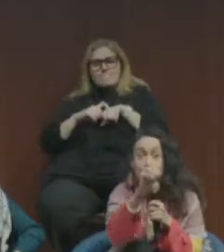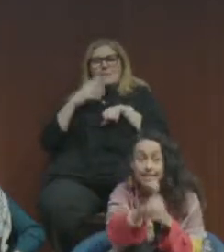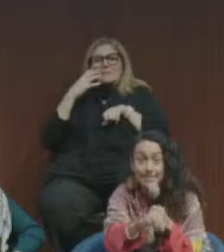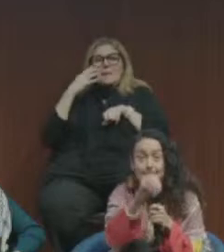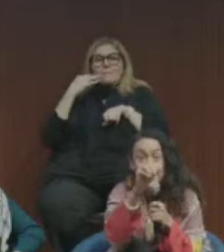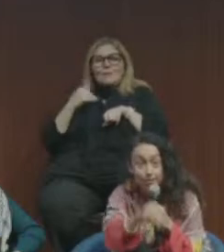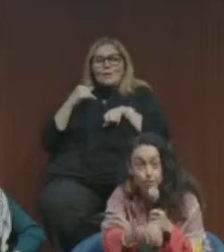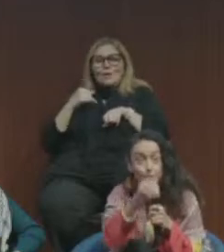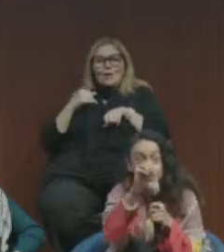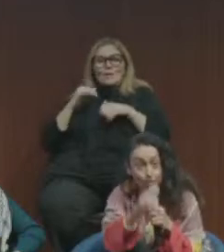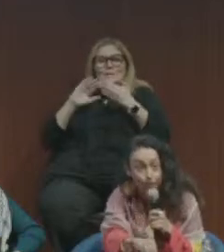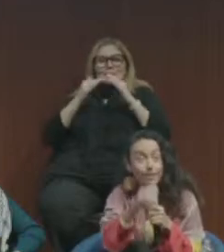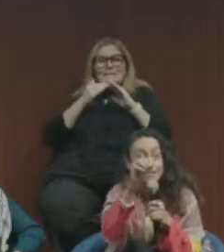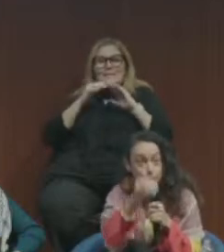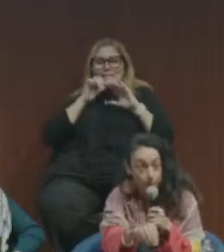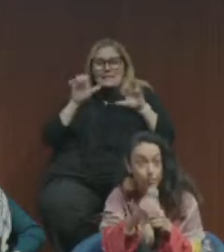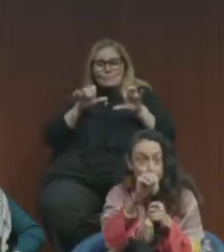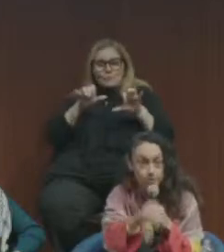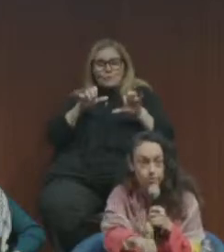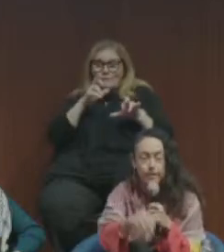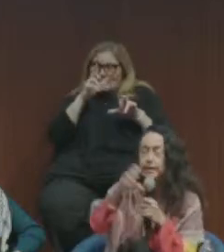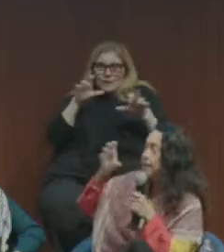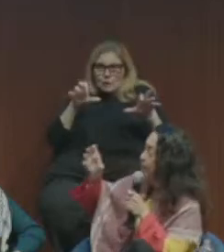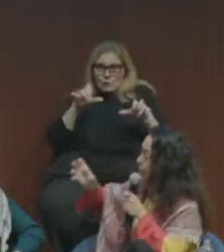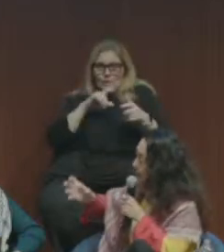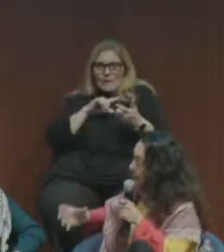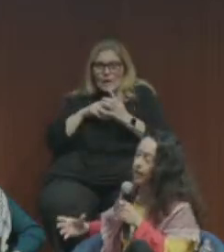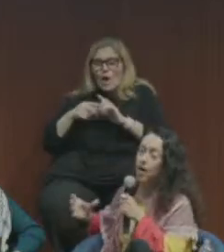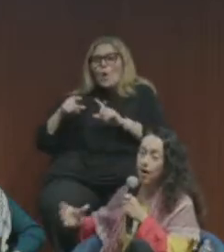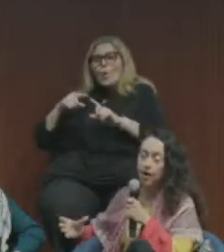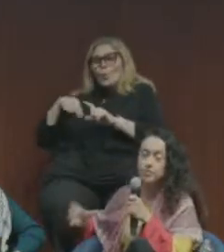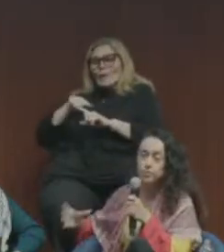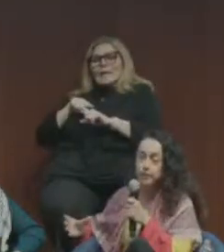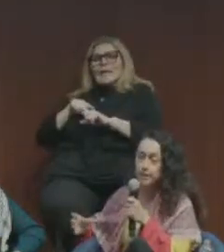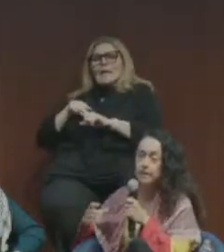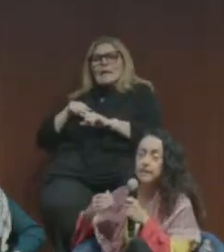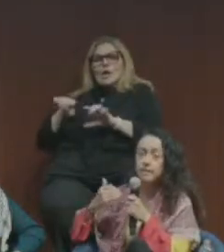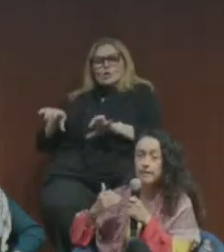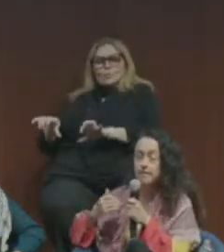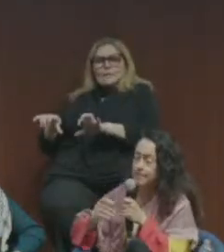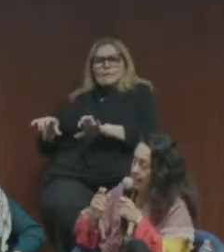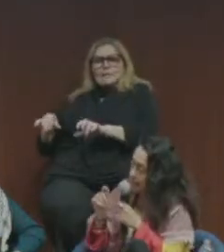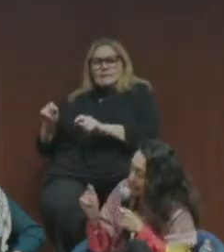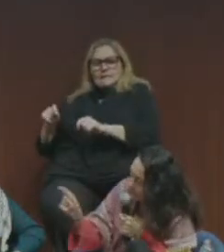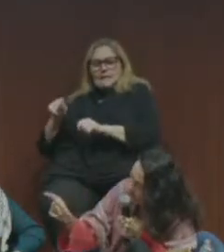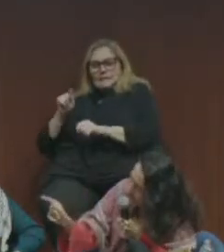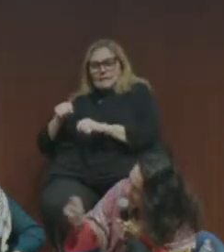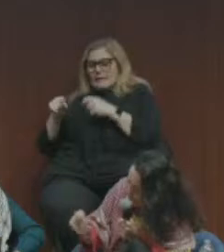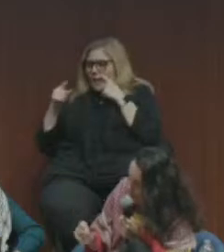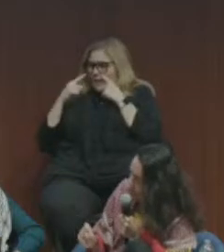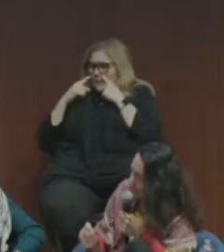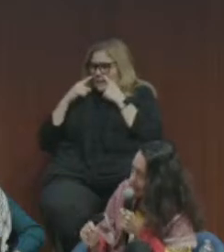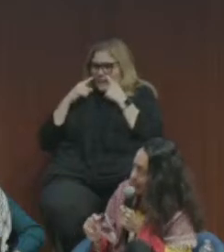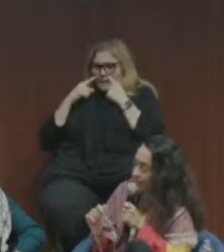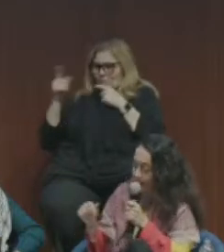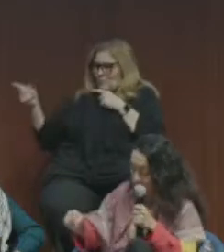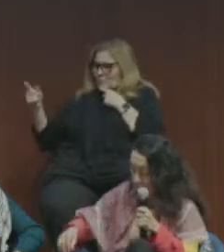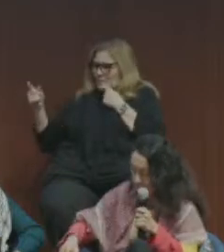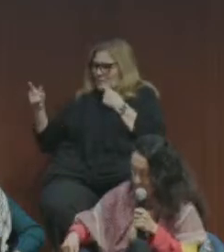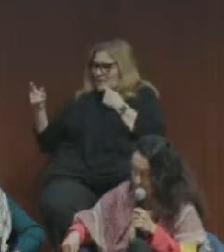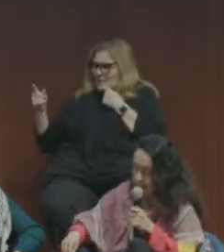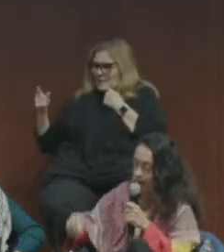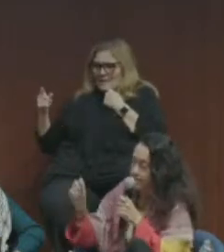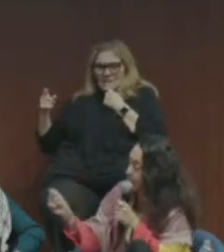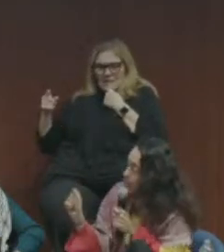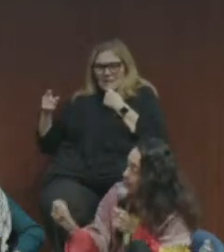because the city's not doing what they're fucking supposed to be doing, we are doing this. I think what you were saying,